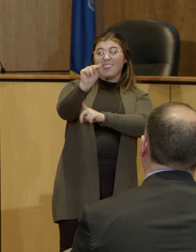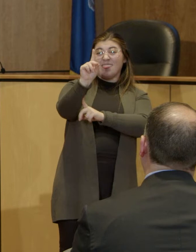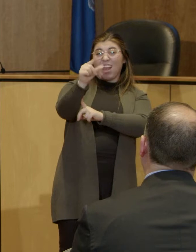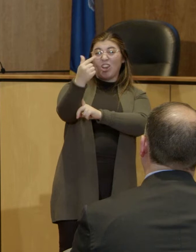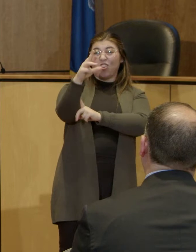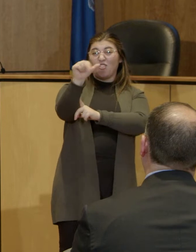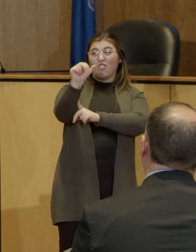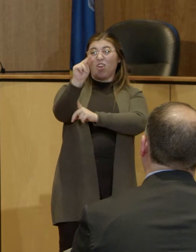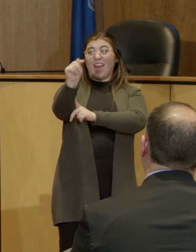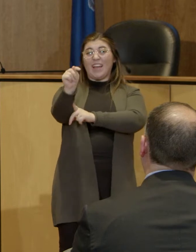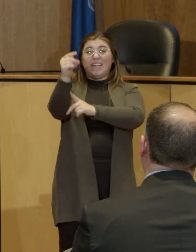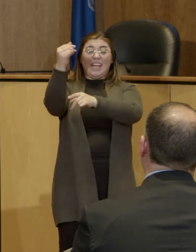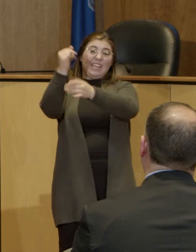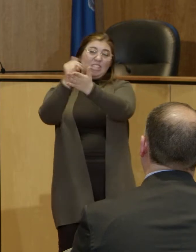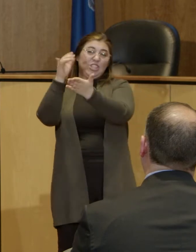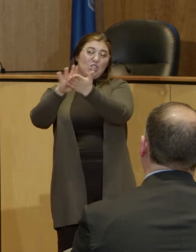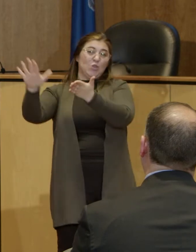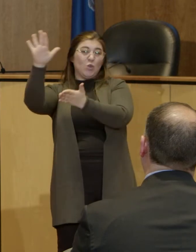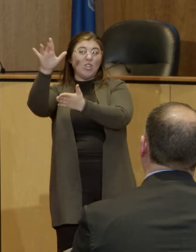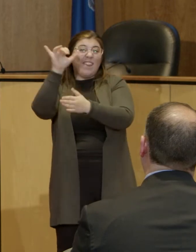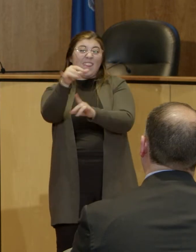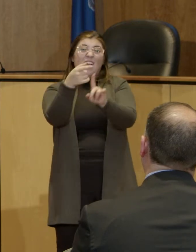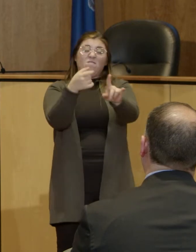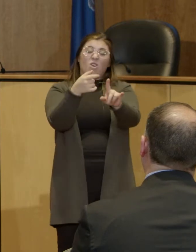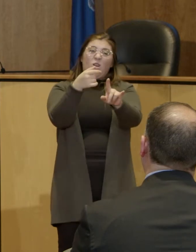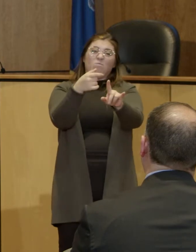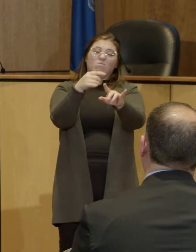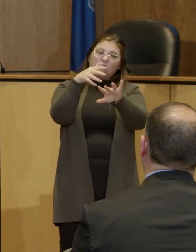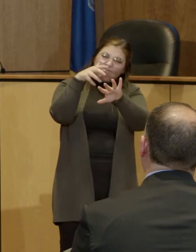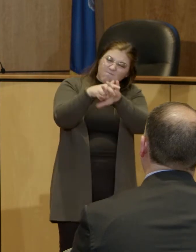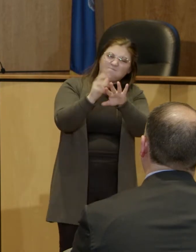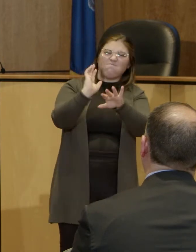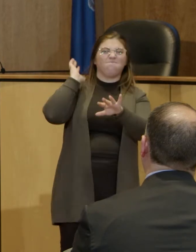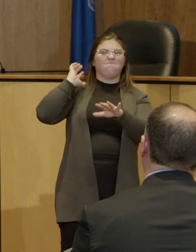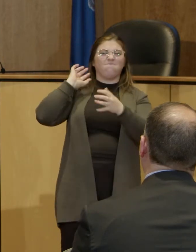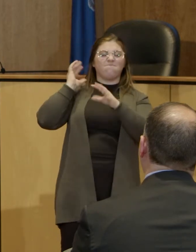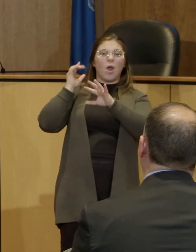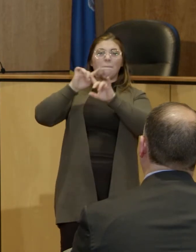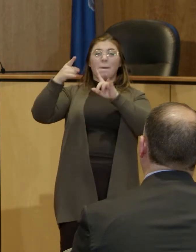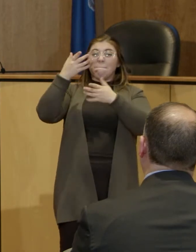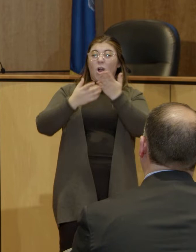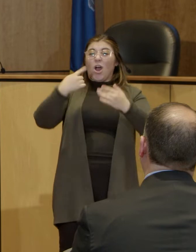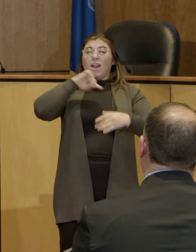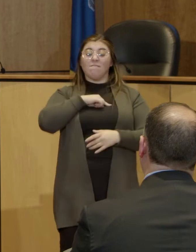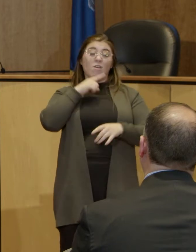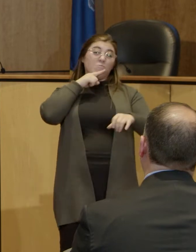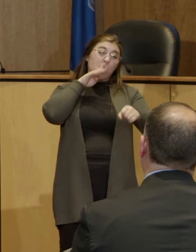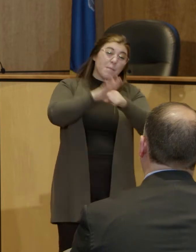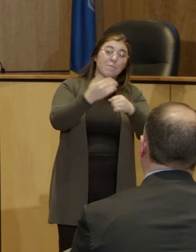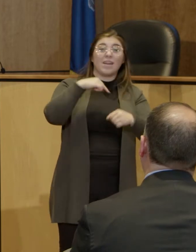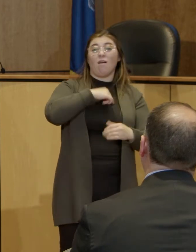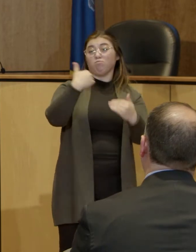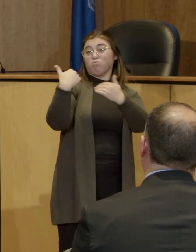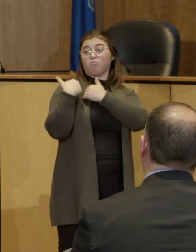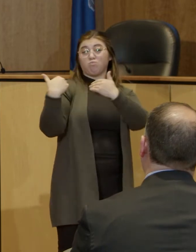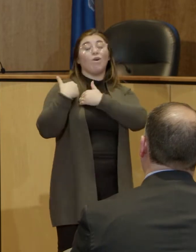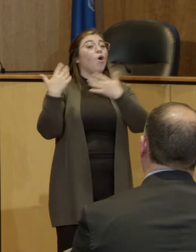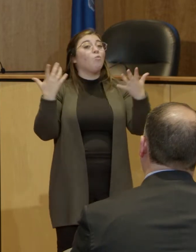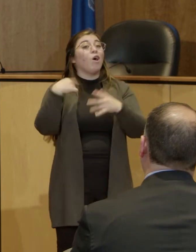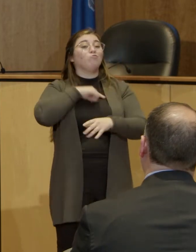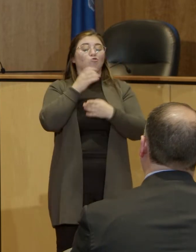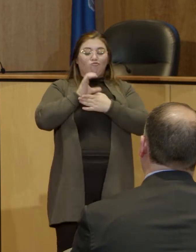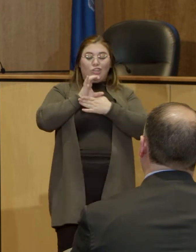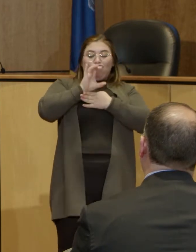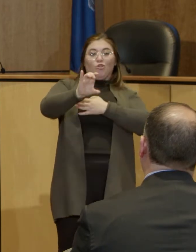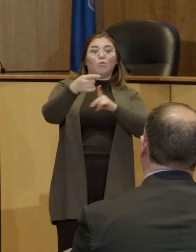institution. And though that comes with a very fraught past, part of our commitment and our responsibility is to